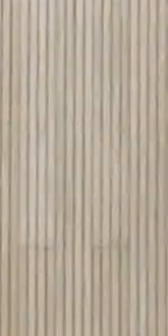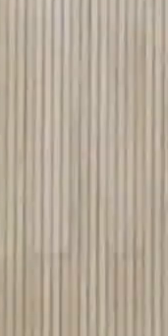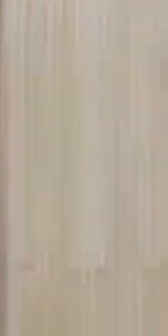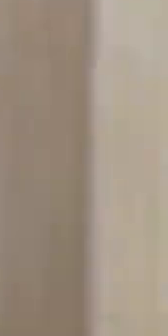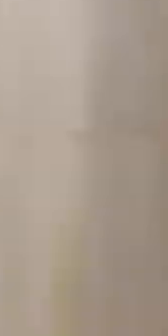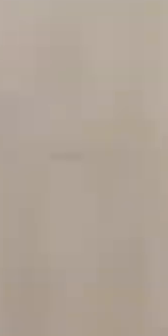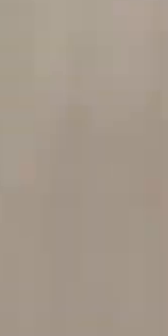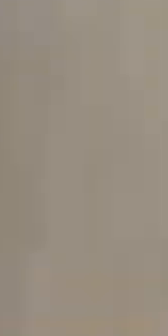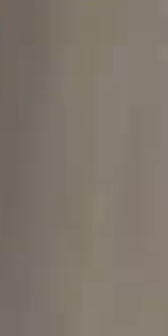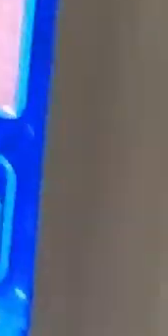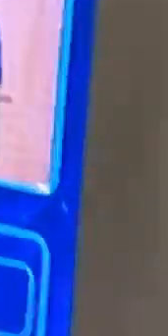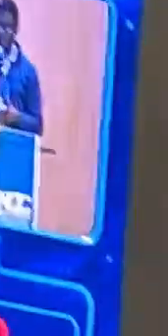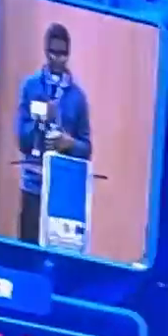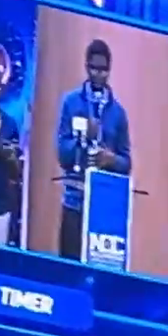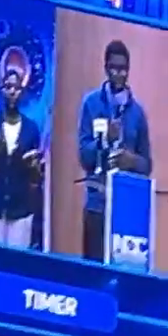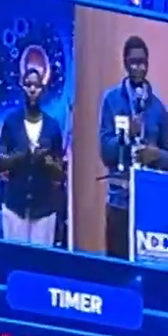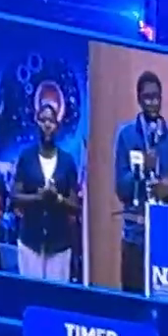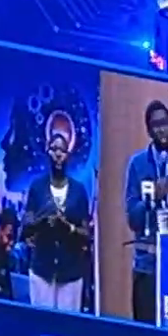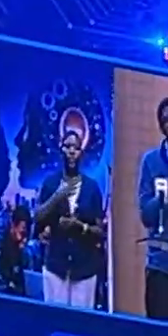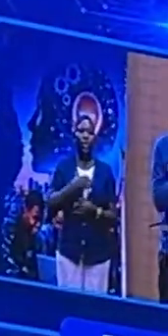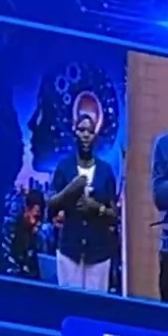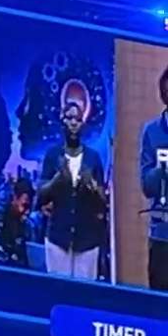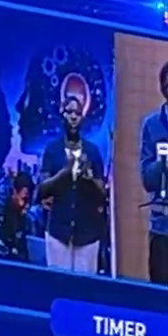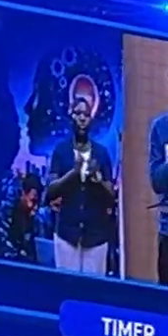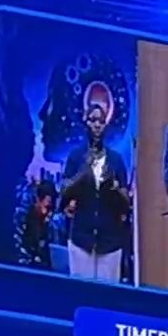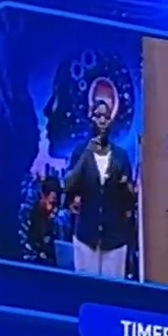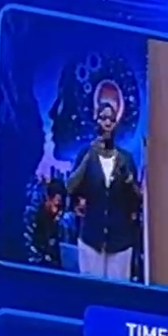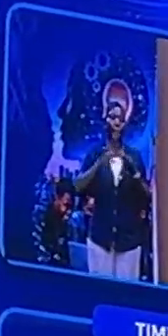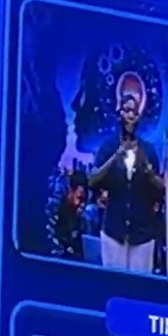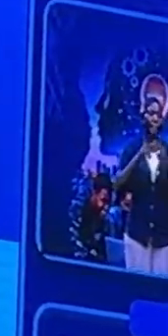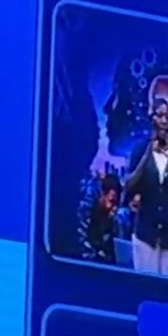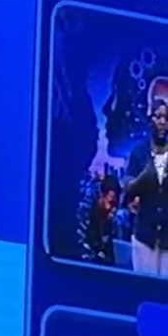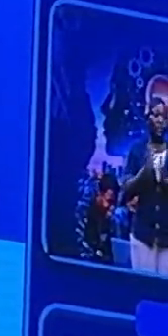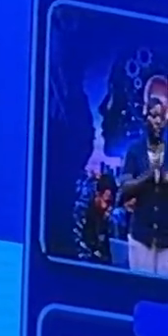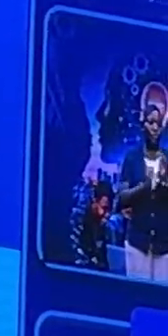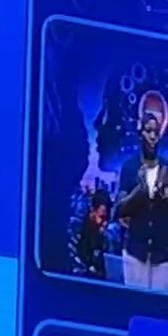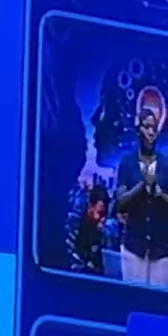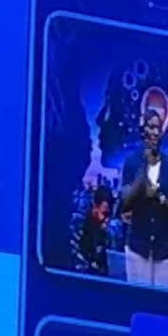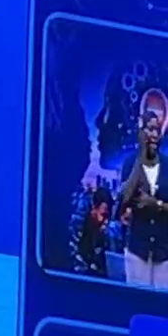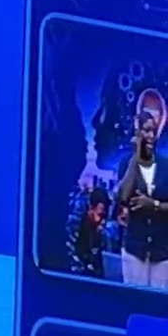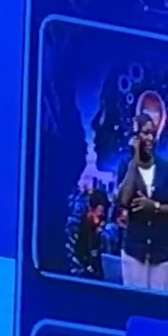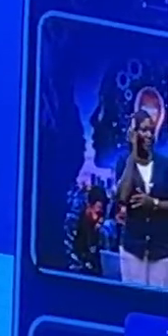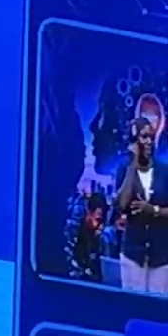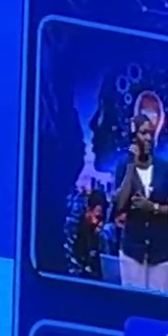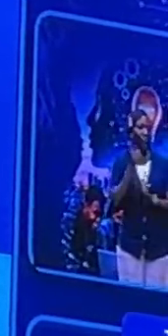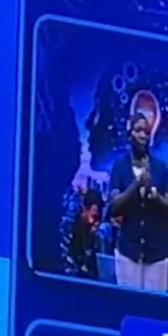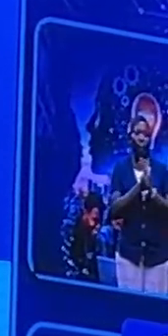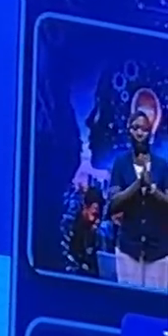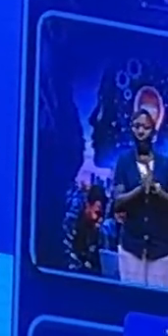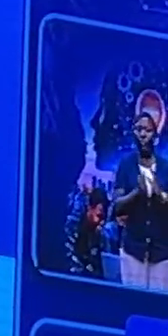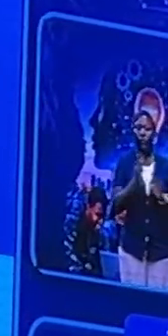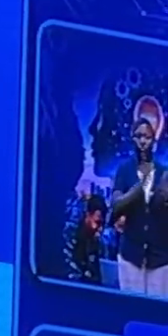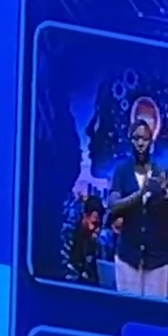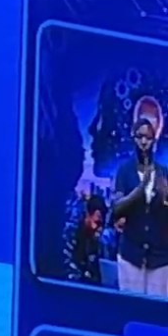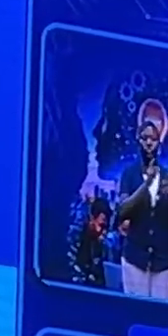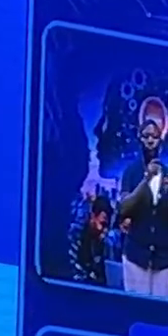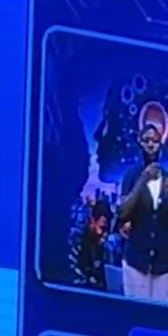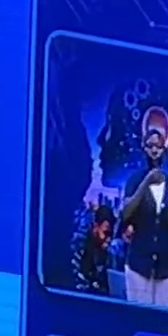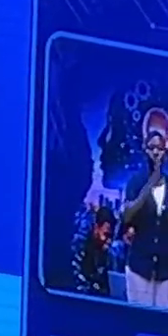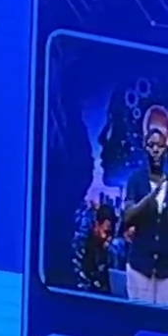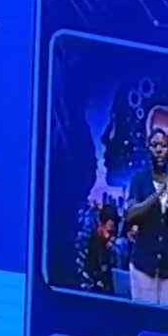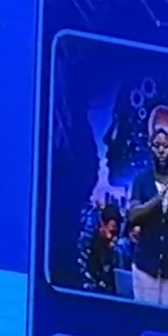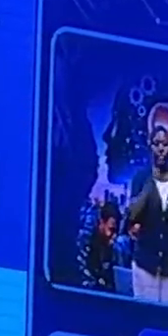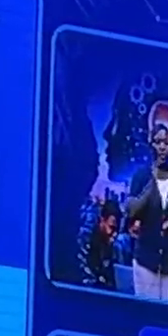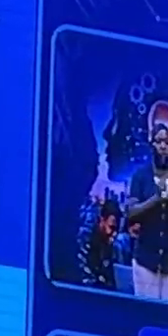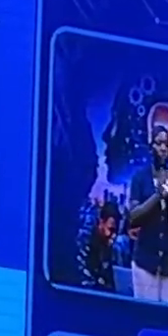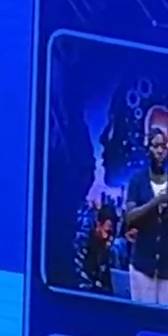And finally, go-to-market partnerships with experienced vendors that would enable us to actually take our innovation